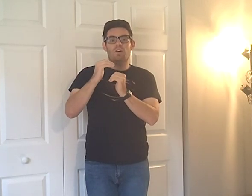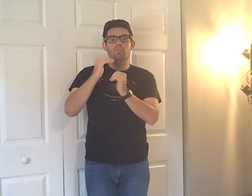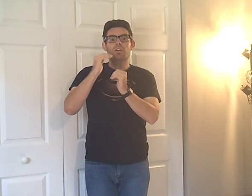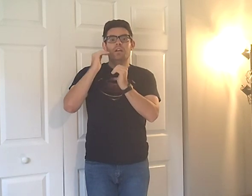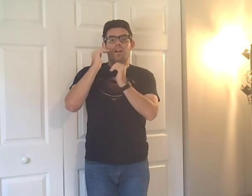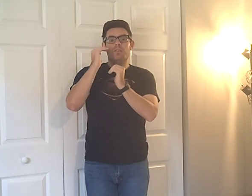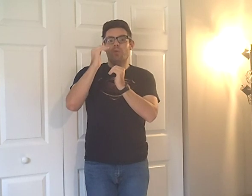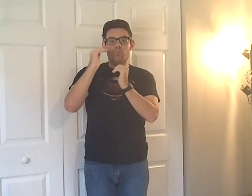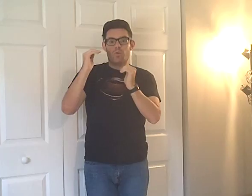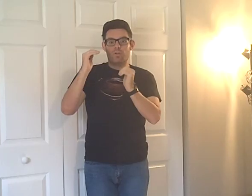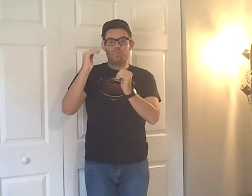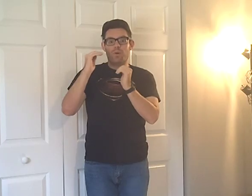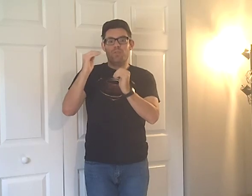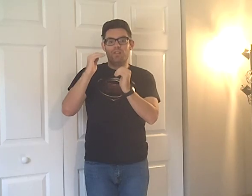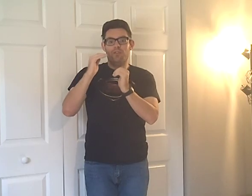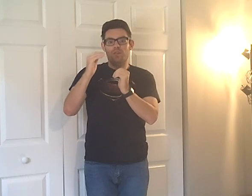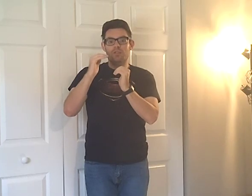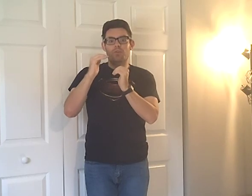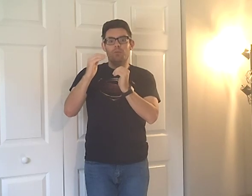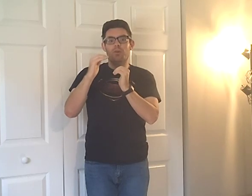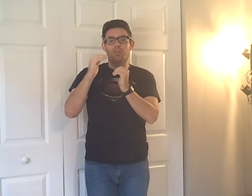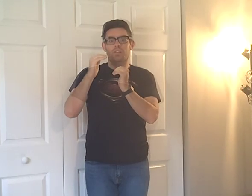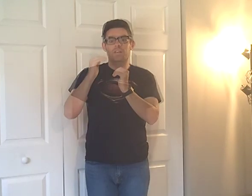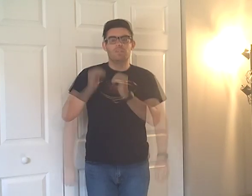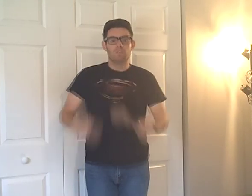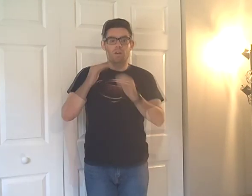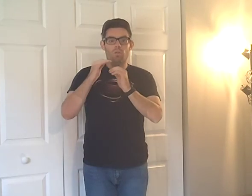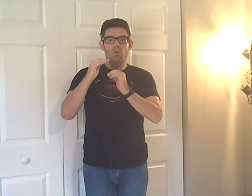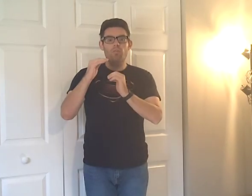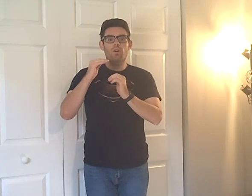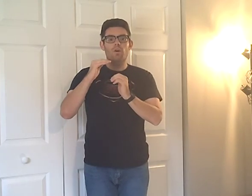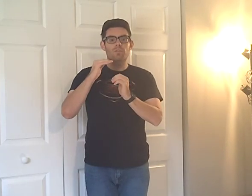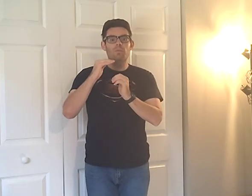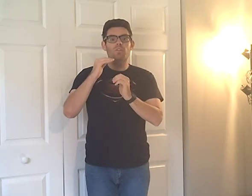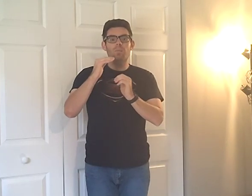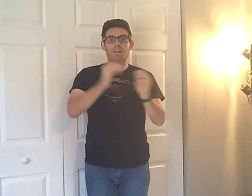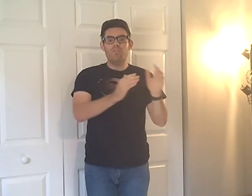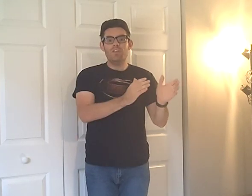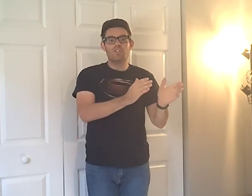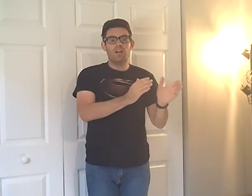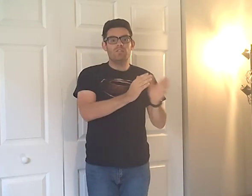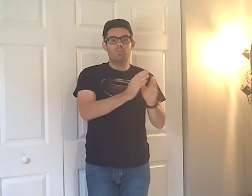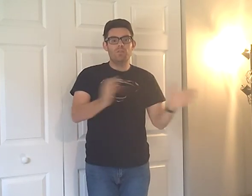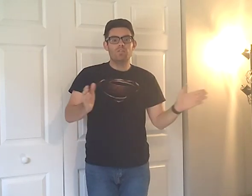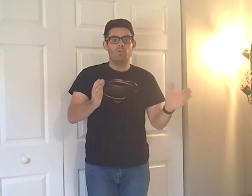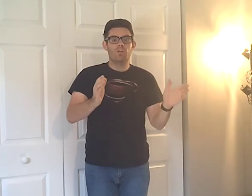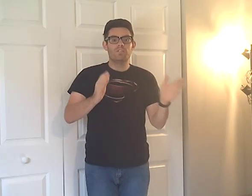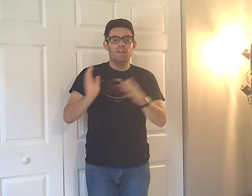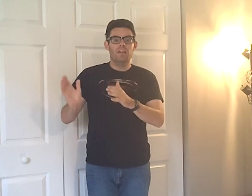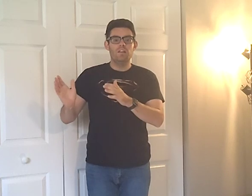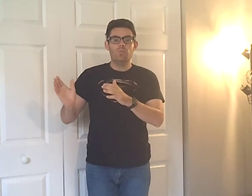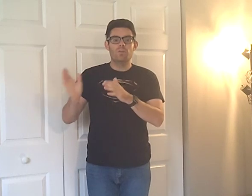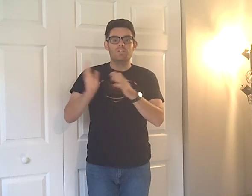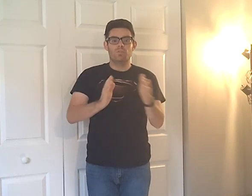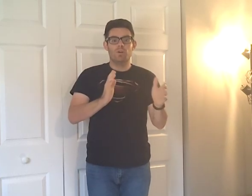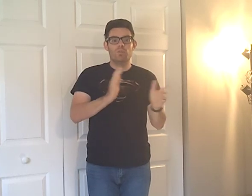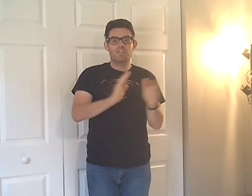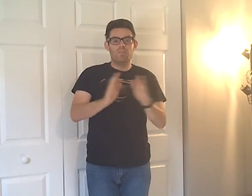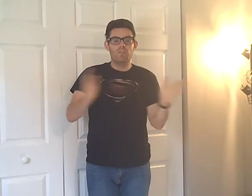tone and works perfectly. It fits the movie perfectly. So overall, the movie, I mean, everything jives in it. Music works, editing works, story works, everything